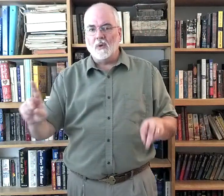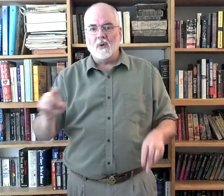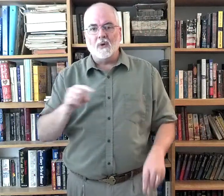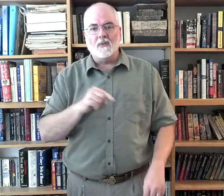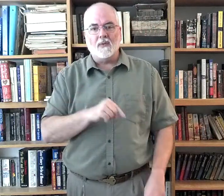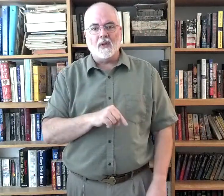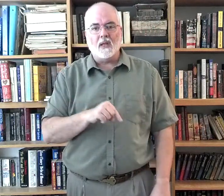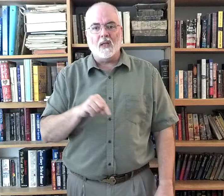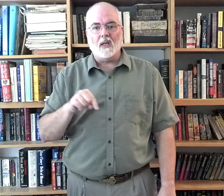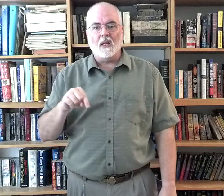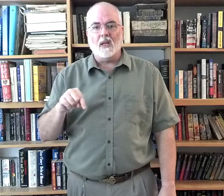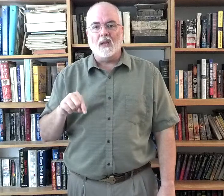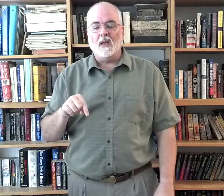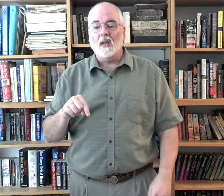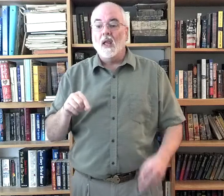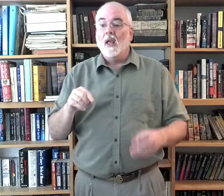wayward feet,